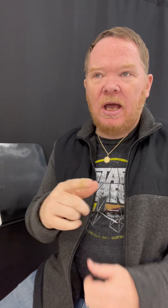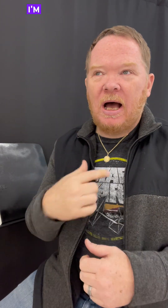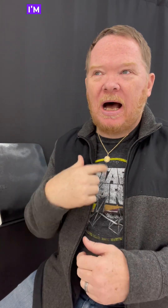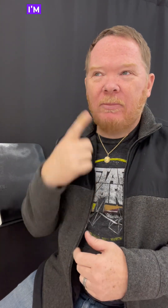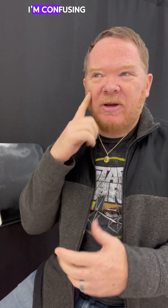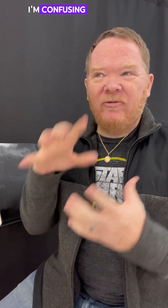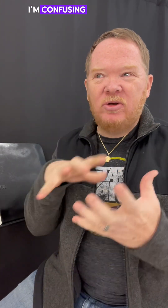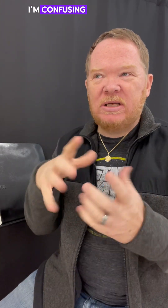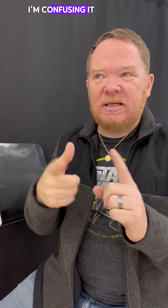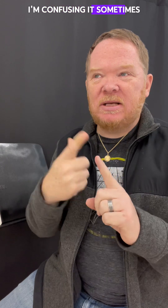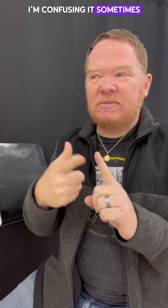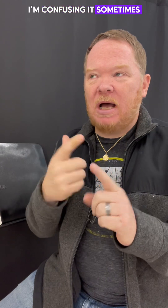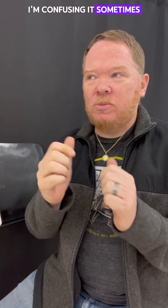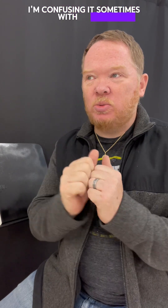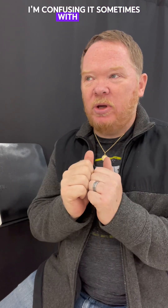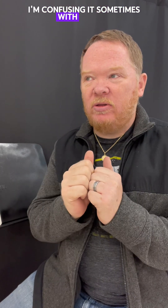I'm confusing it sometimes with